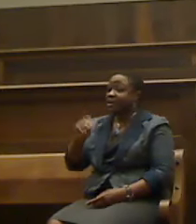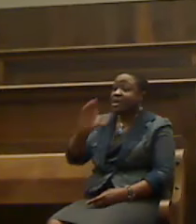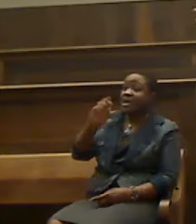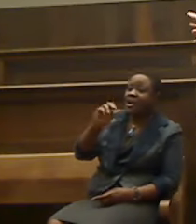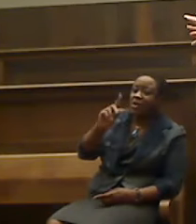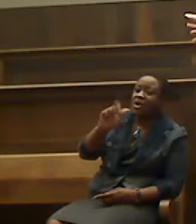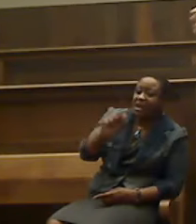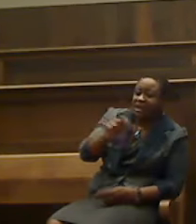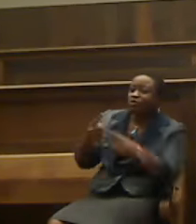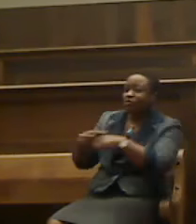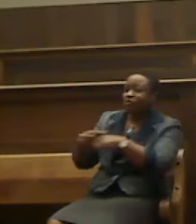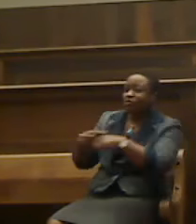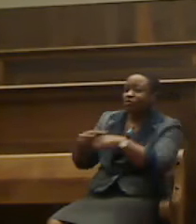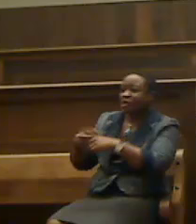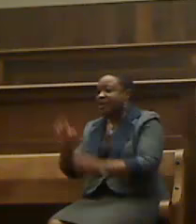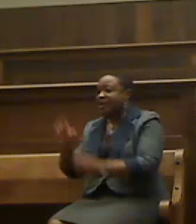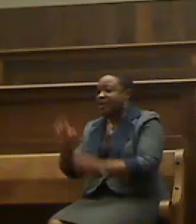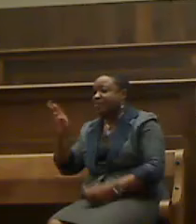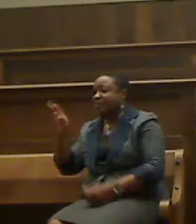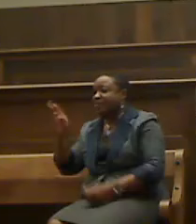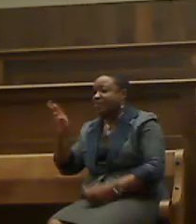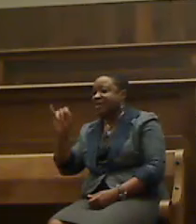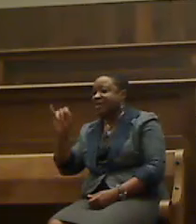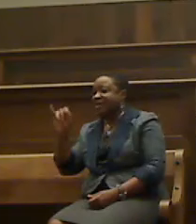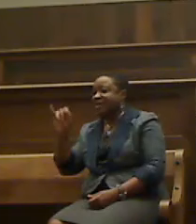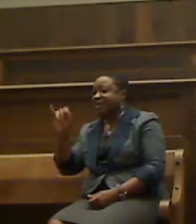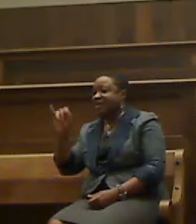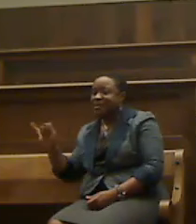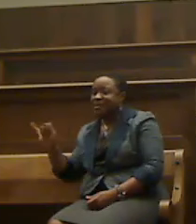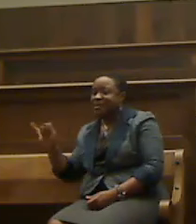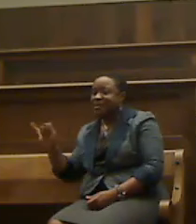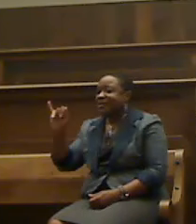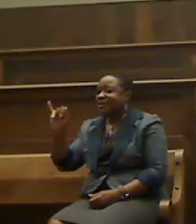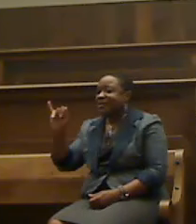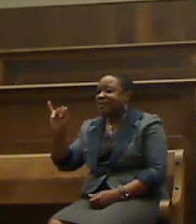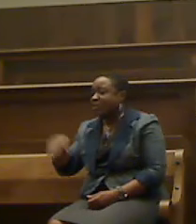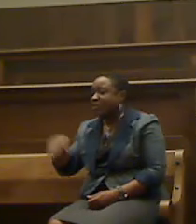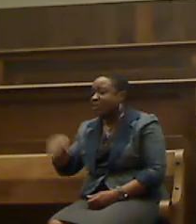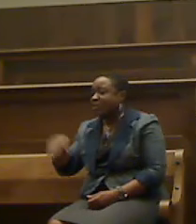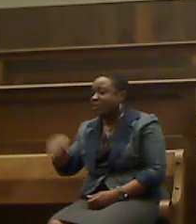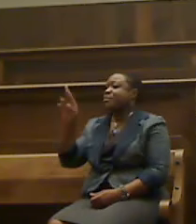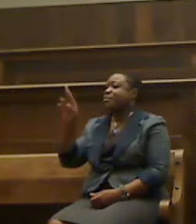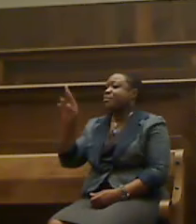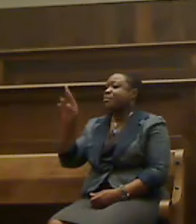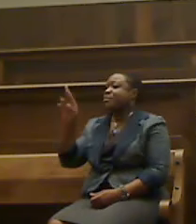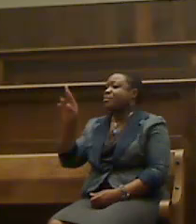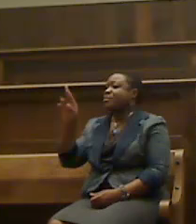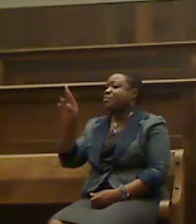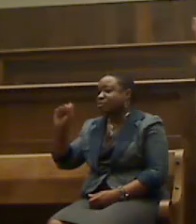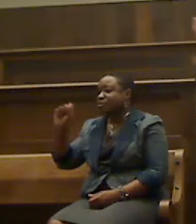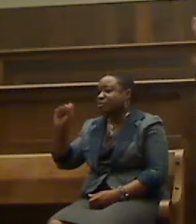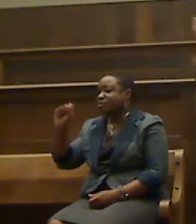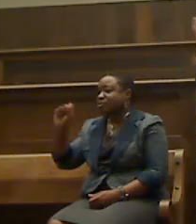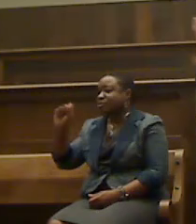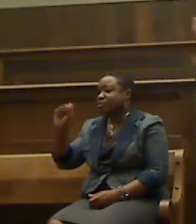is also cauliflower, Brussels sprouts, and broccoli. So there's always the possibility